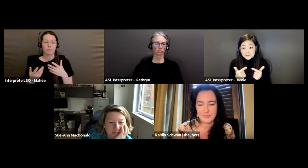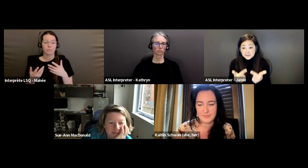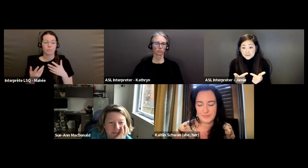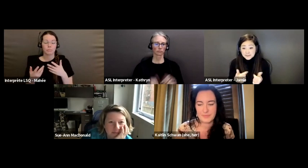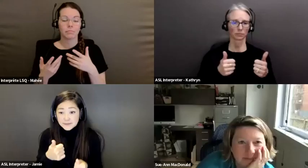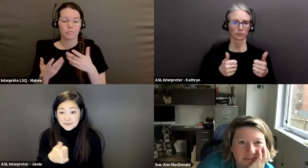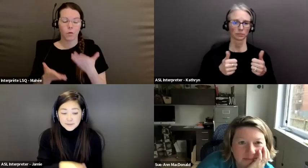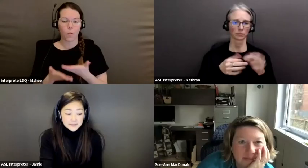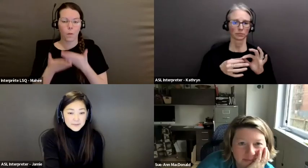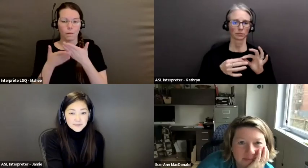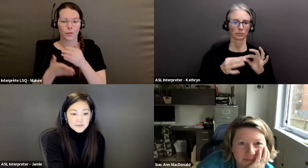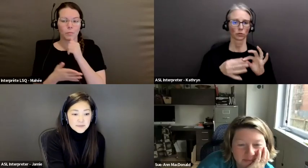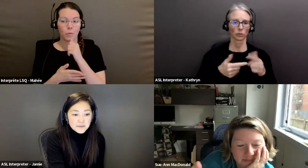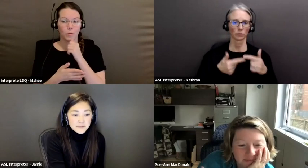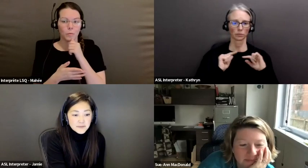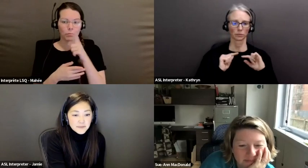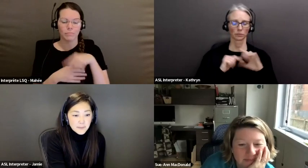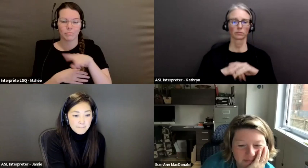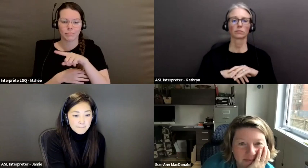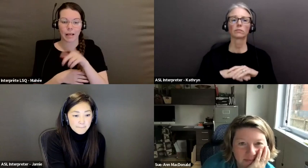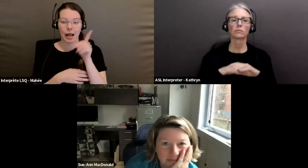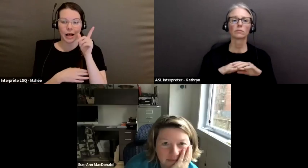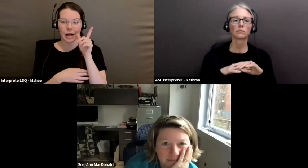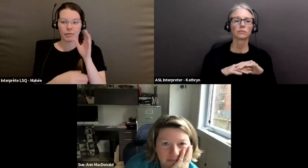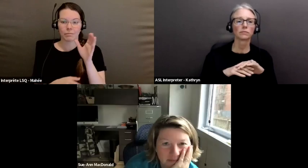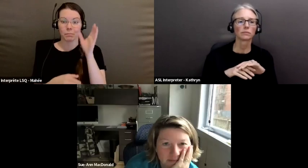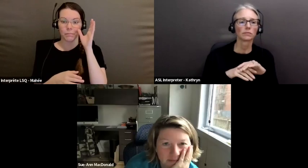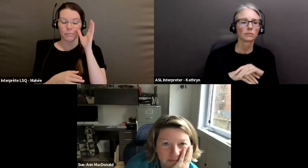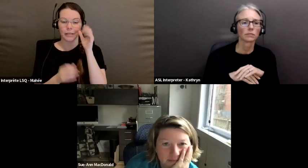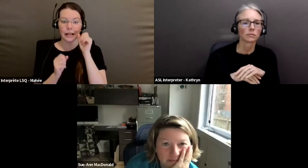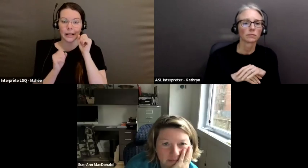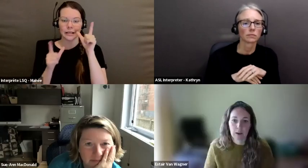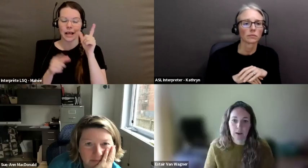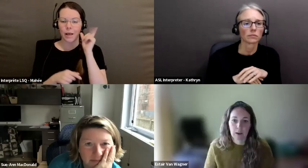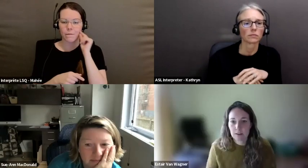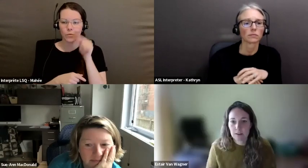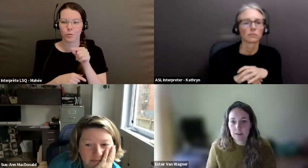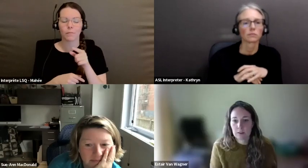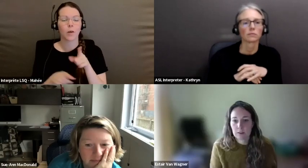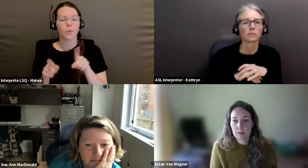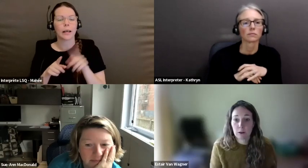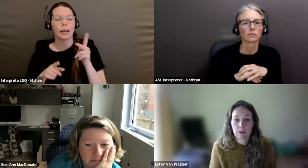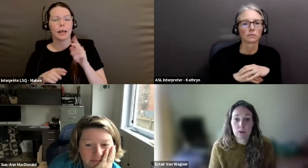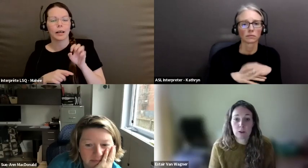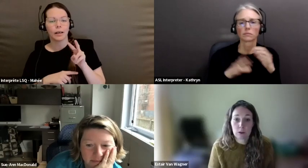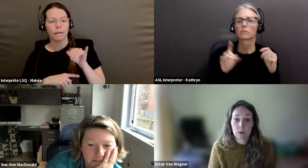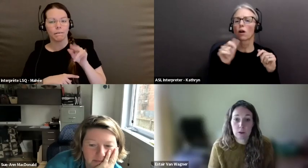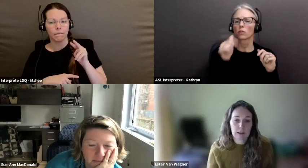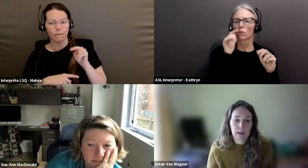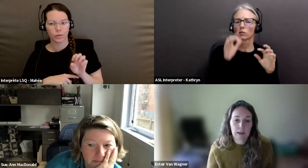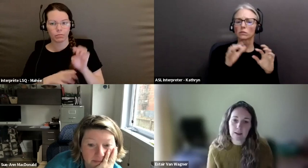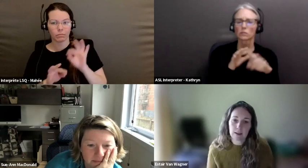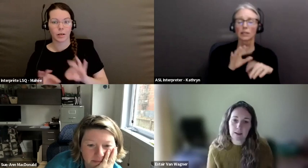Just very briefly reiterating what Caitlin said about the importance of looking at what Indigenous governments are doing, looking at